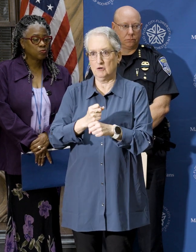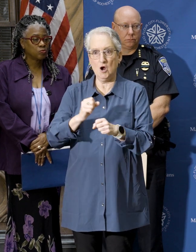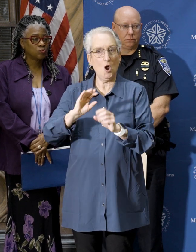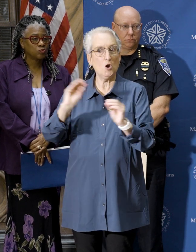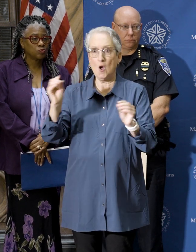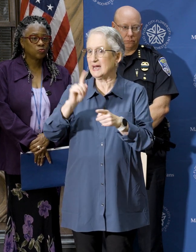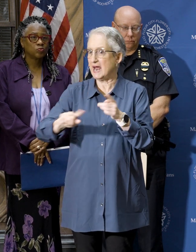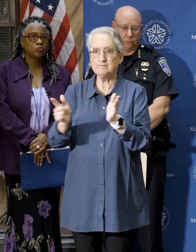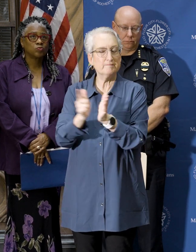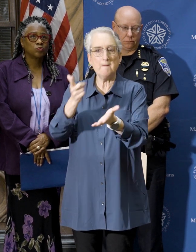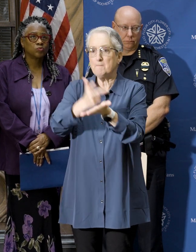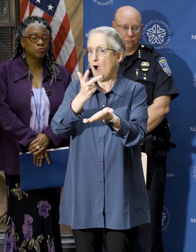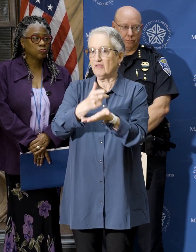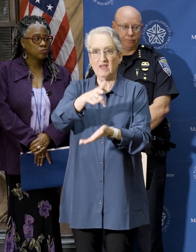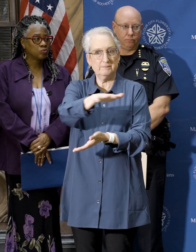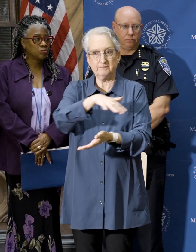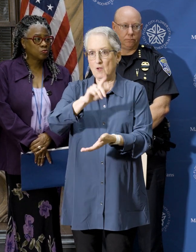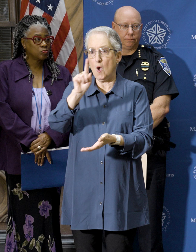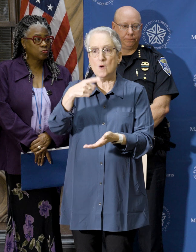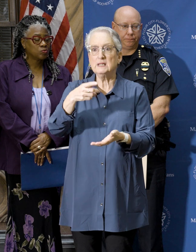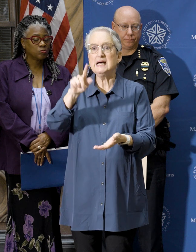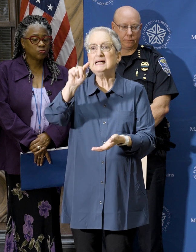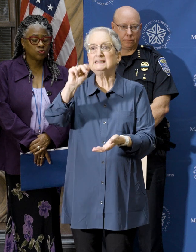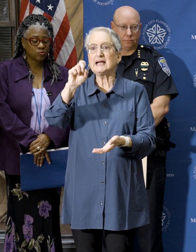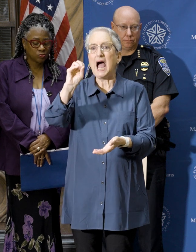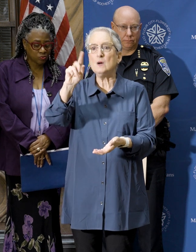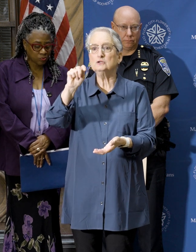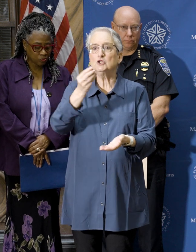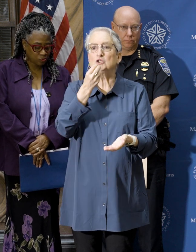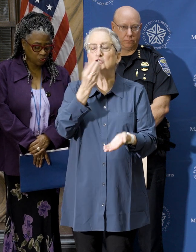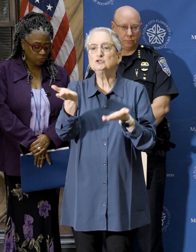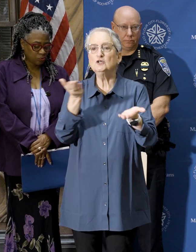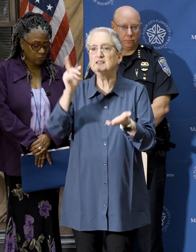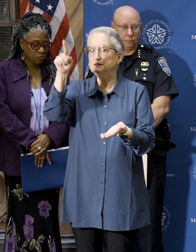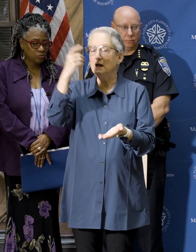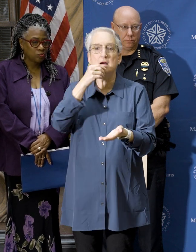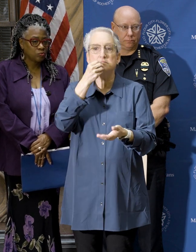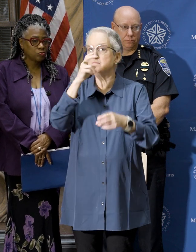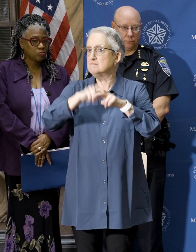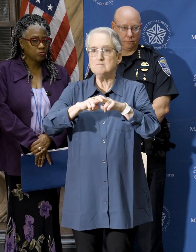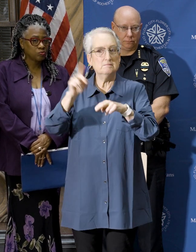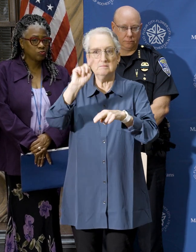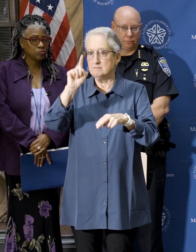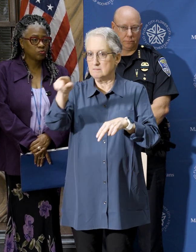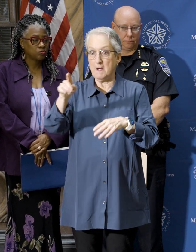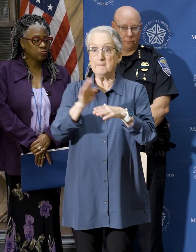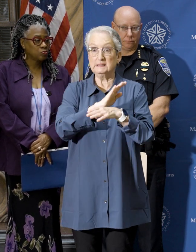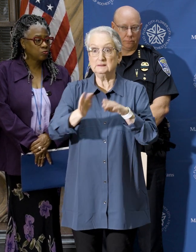They're doing only takeout service. And in that way, we managed to allow their business to continue while shutting down that nuisance